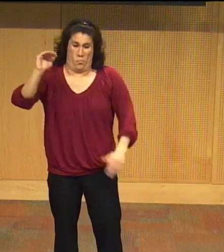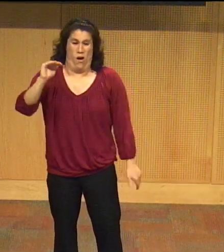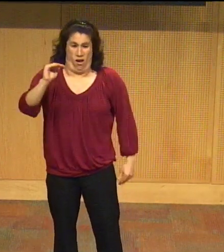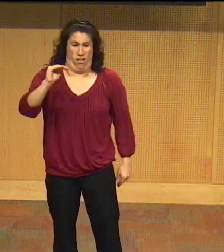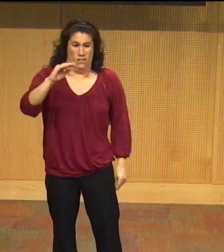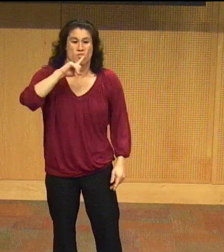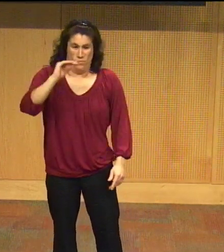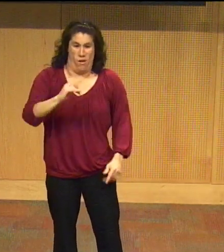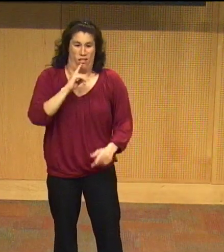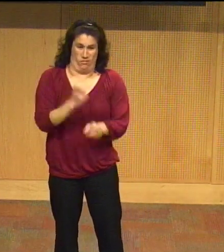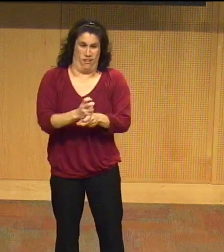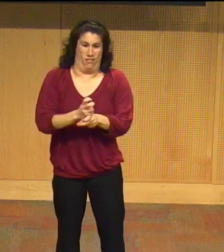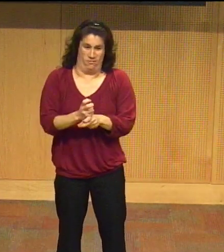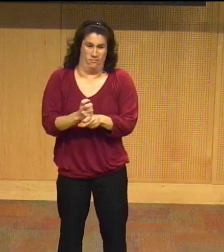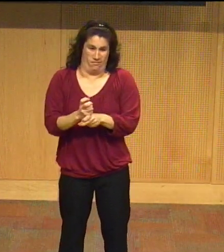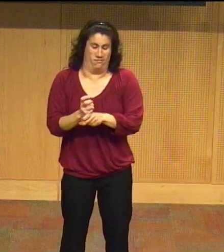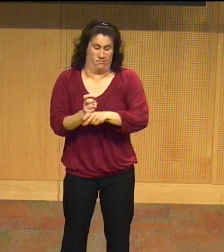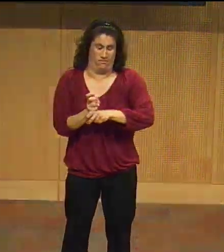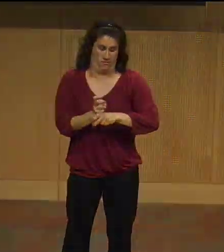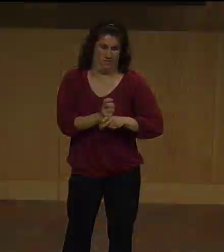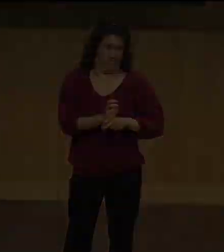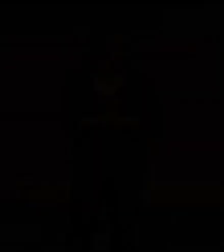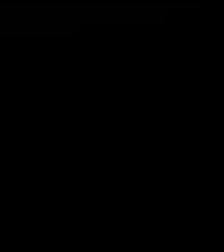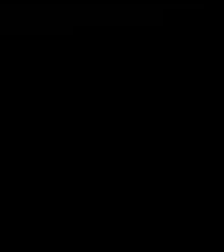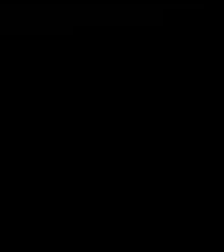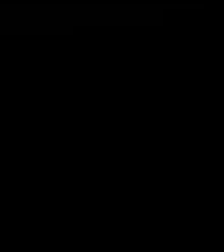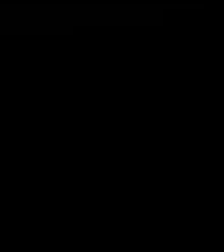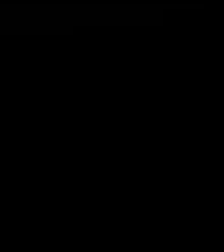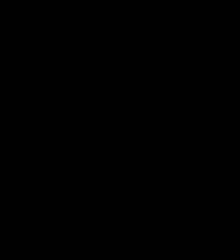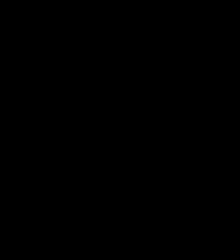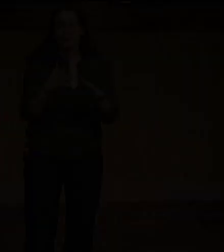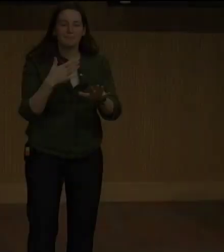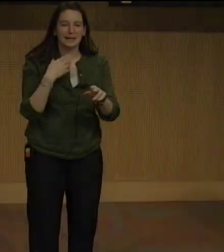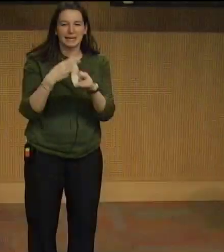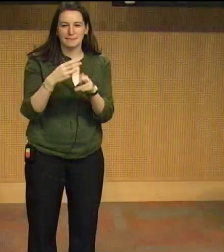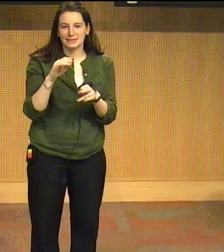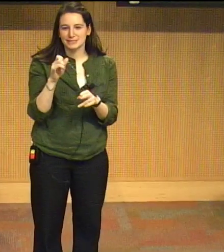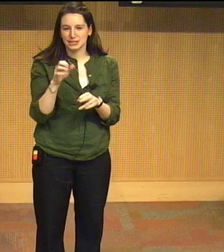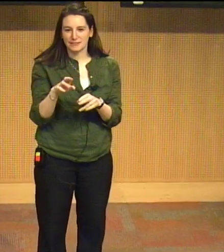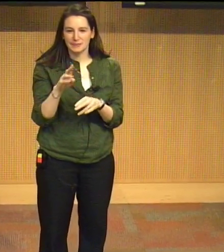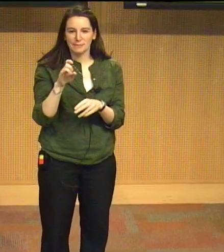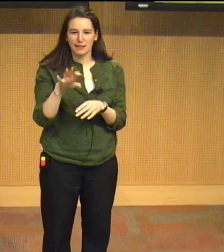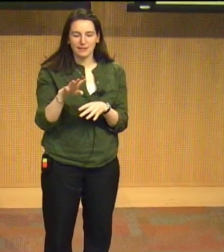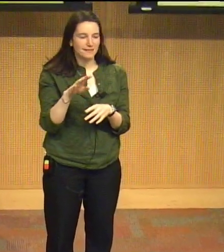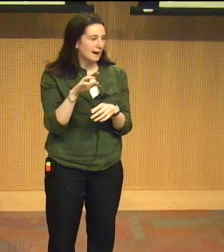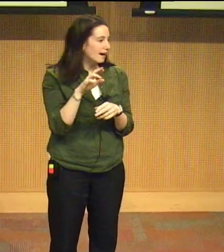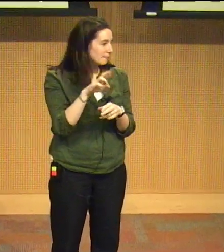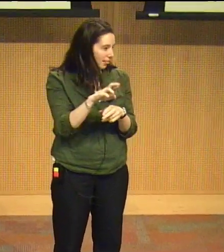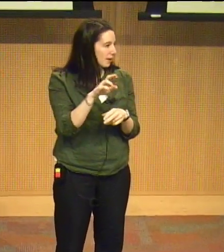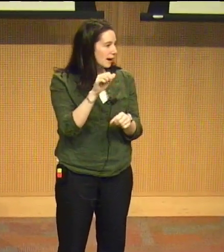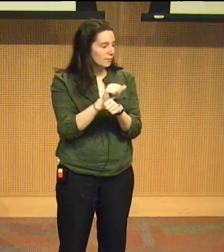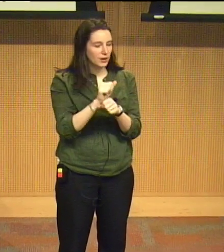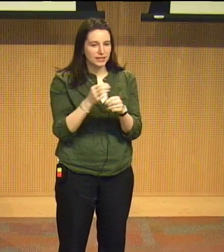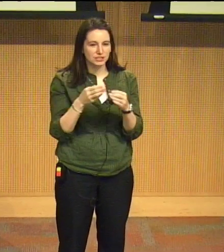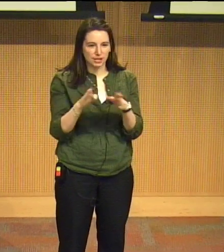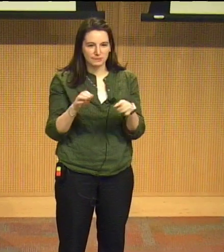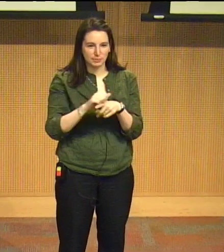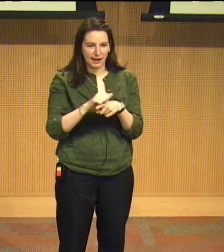on large animals, being a very short, petite person. My name is Jennifer Miller. I work in general